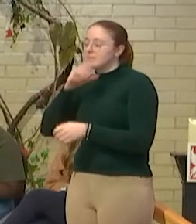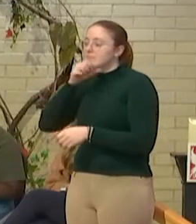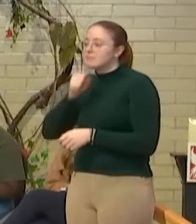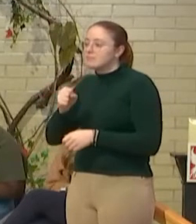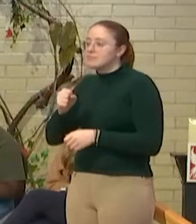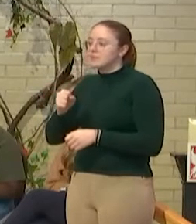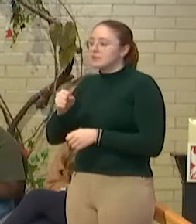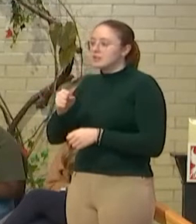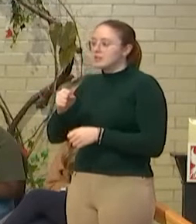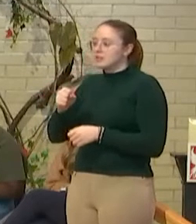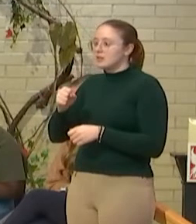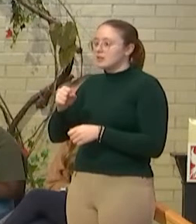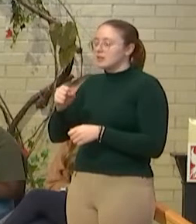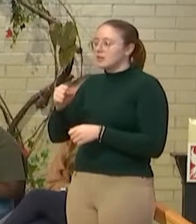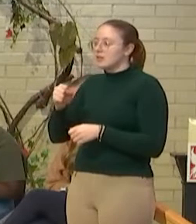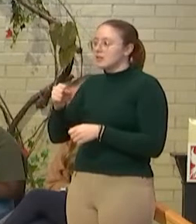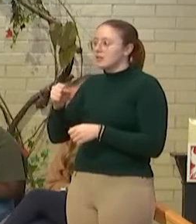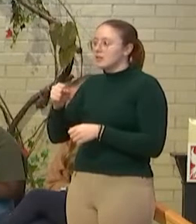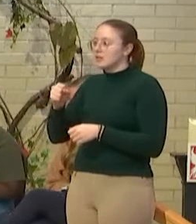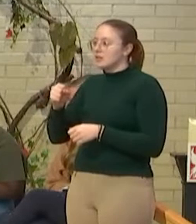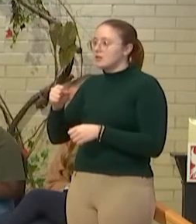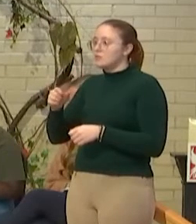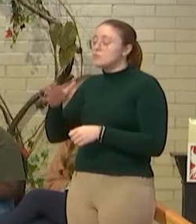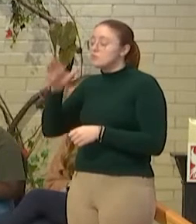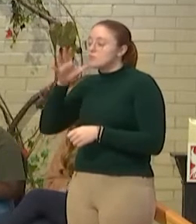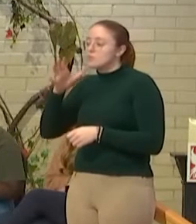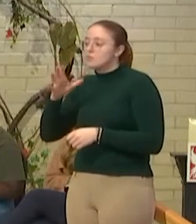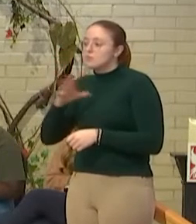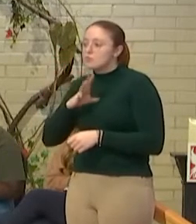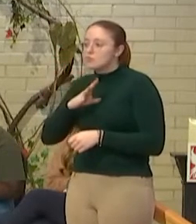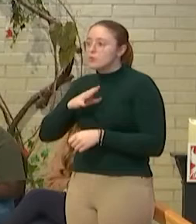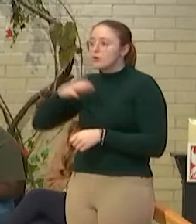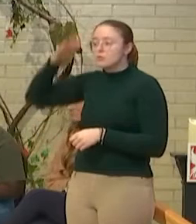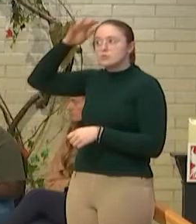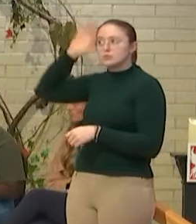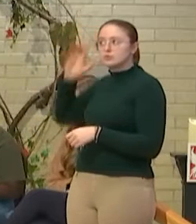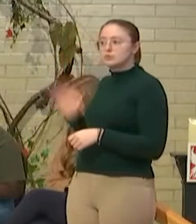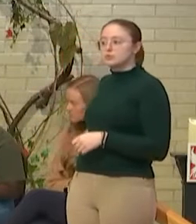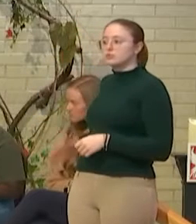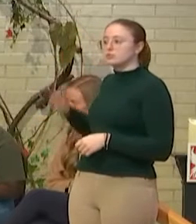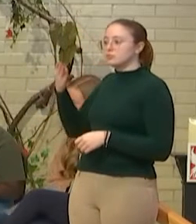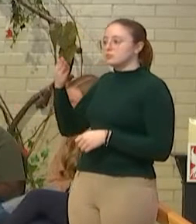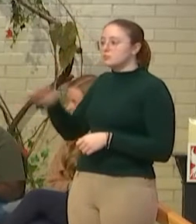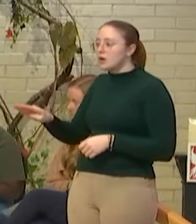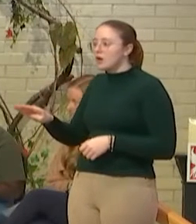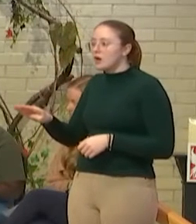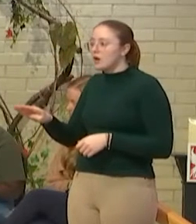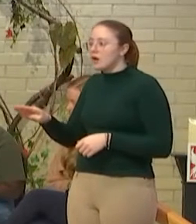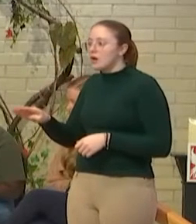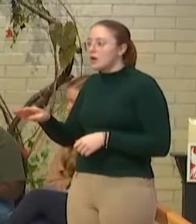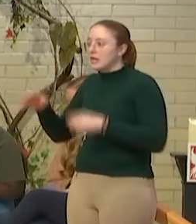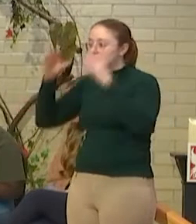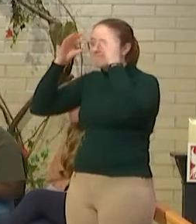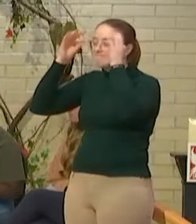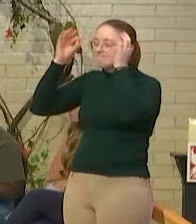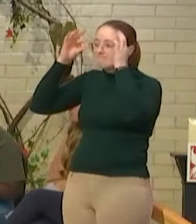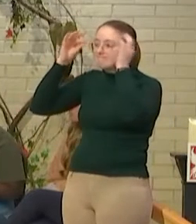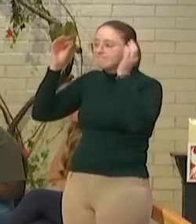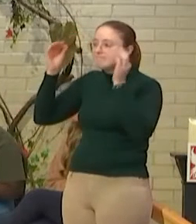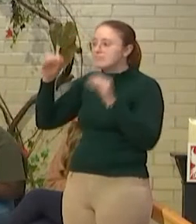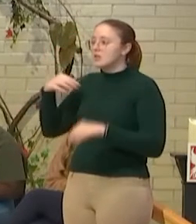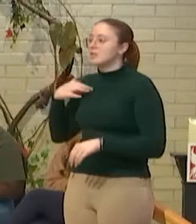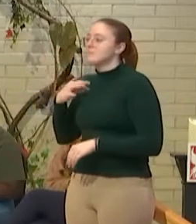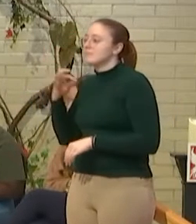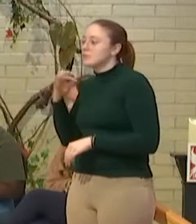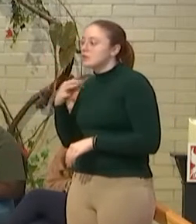I am describing myself in an effort to be accessible to anybody with a visual impairment. That is something that I've been trying to do in